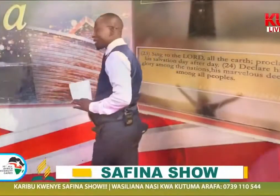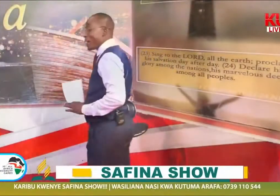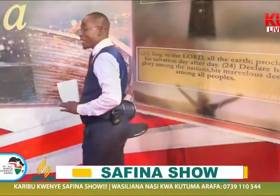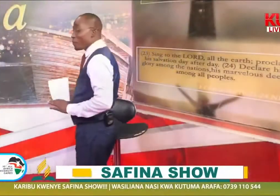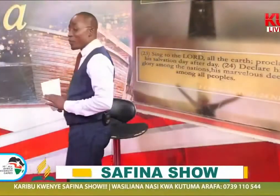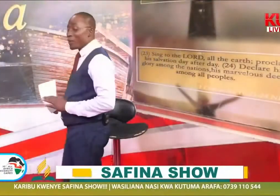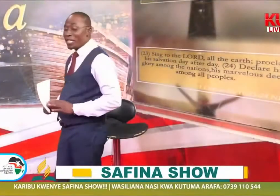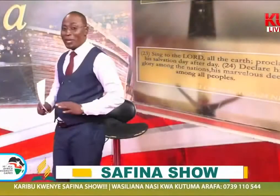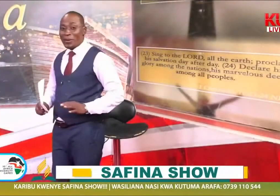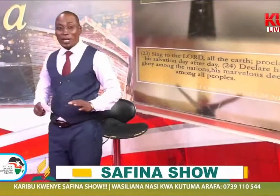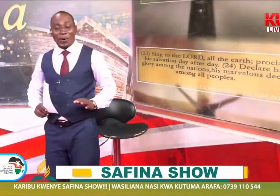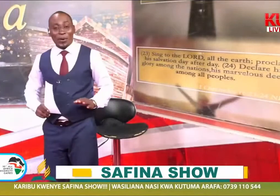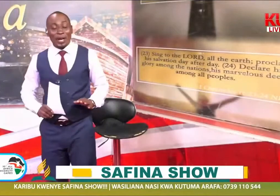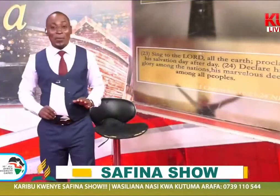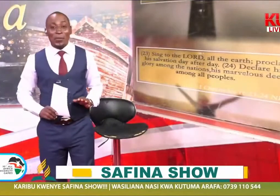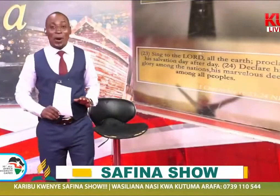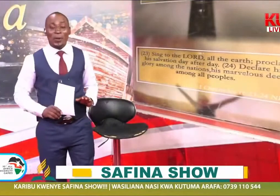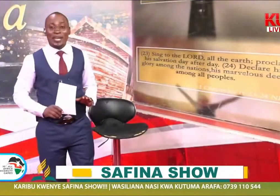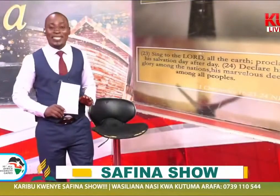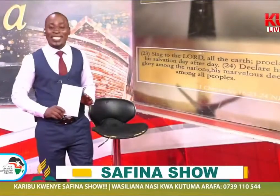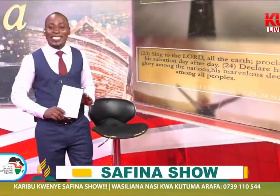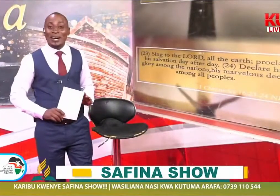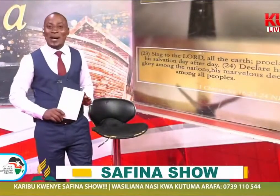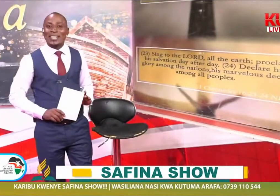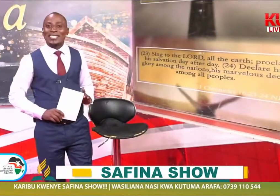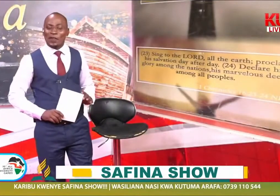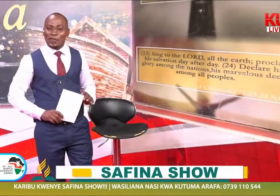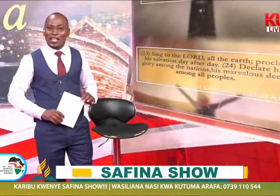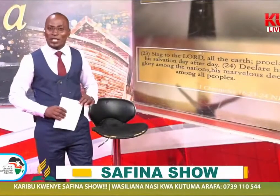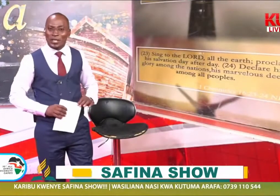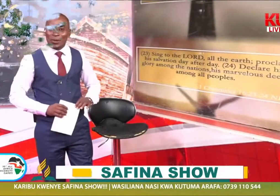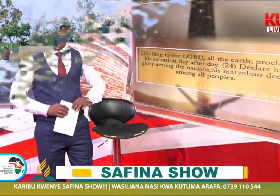Mtazamaji popote ulipo unapokuwa ukitazama Safi na Show